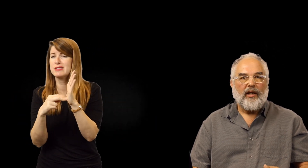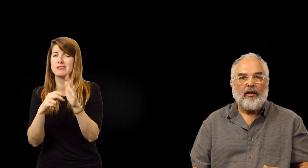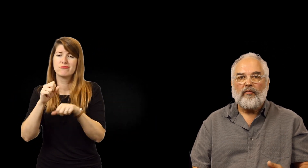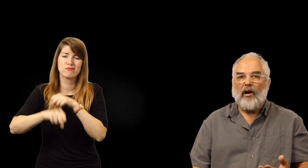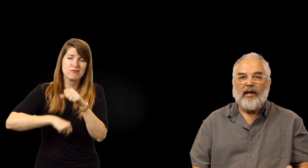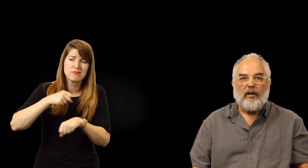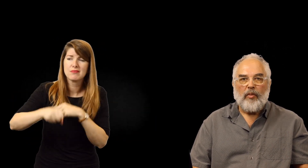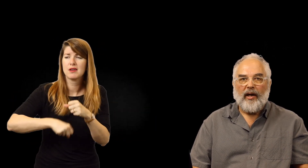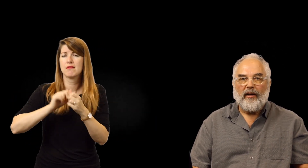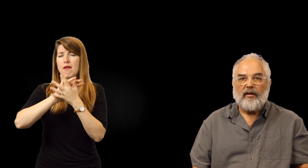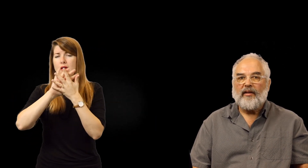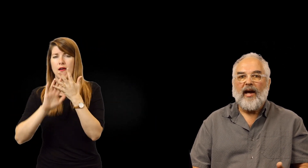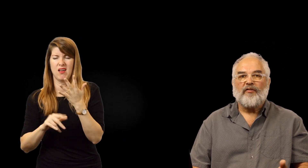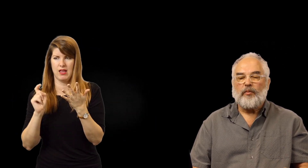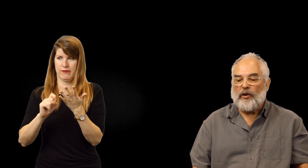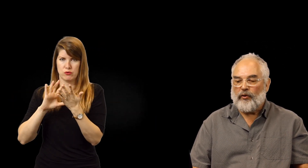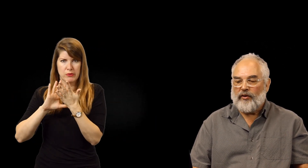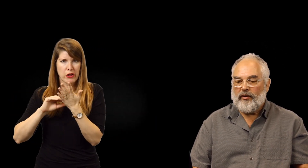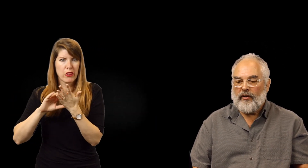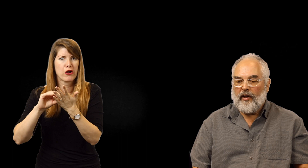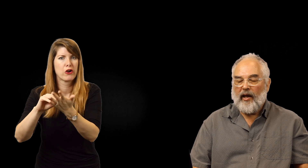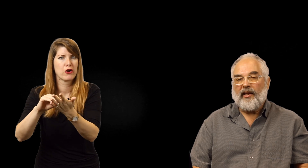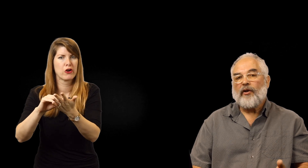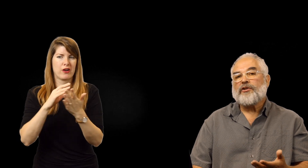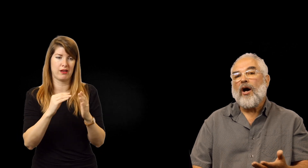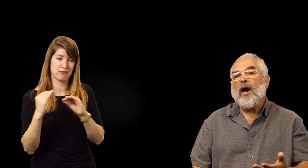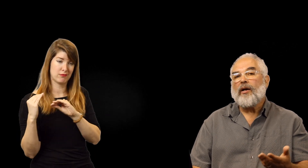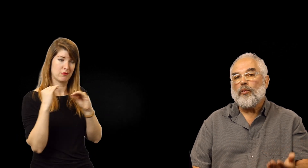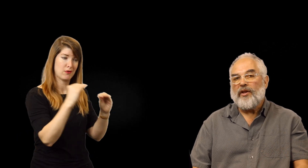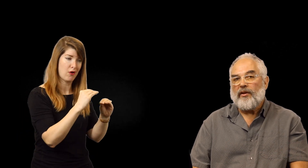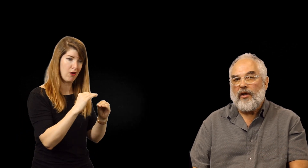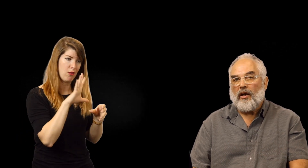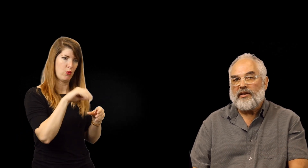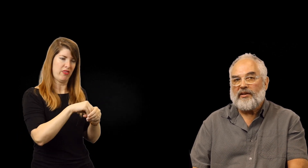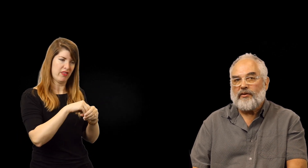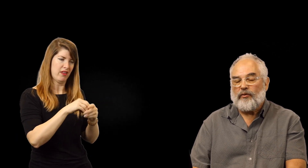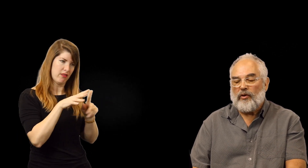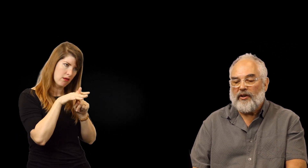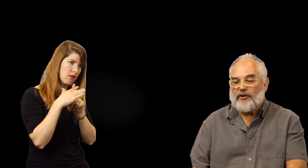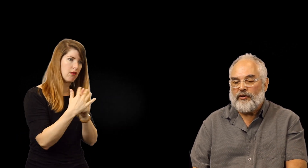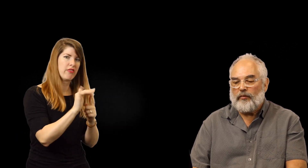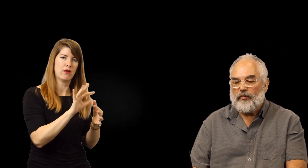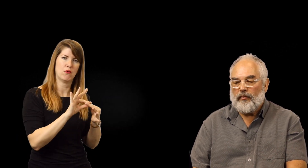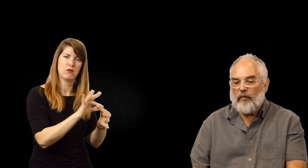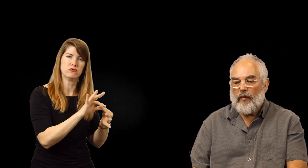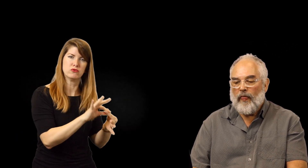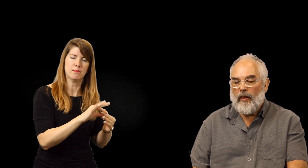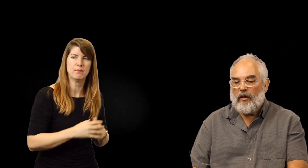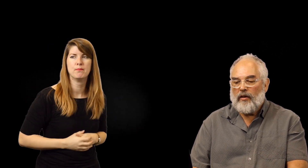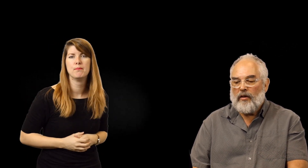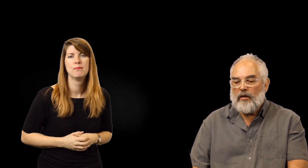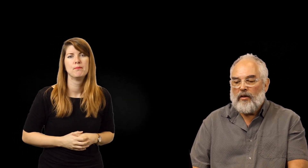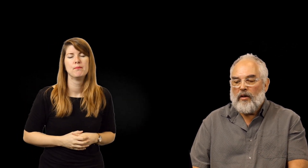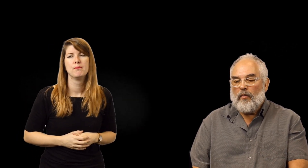Language, reading, riding a bike, they have to be learned. And they are taught within the context of a relationship.